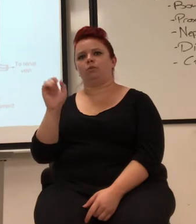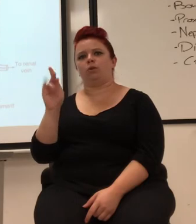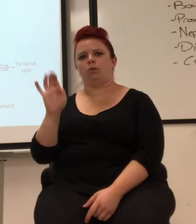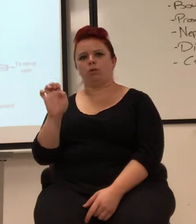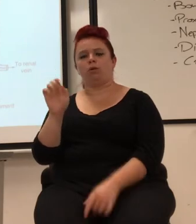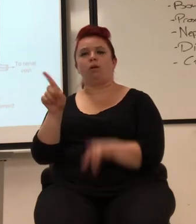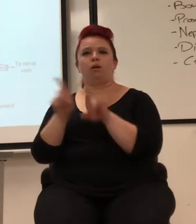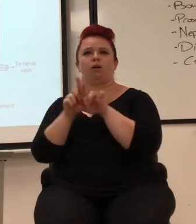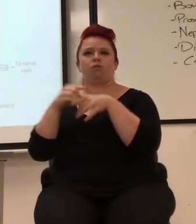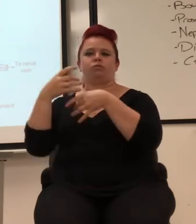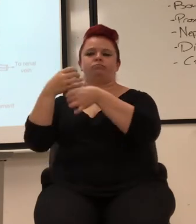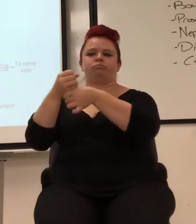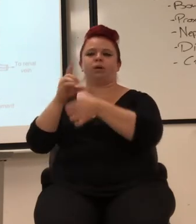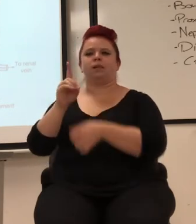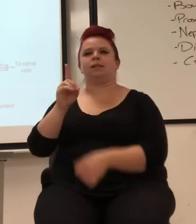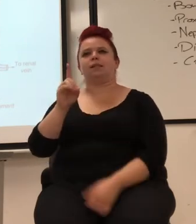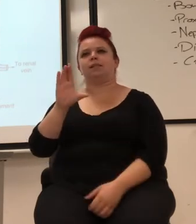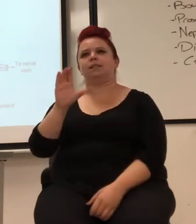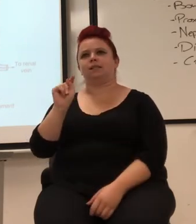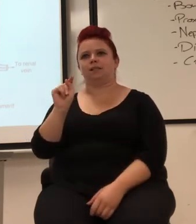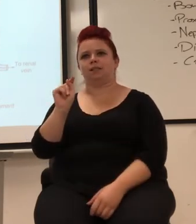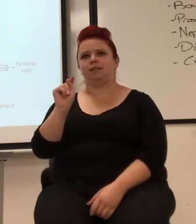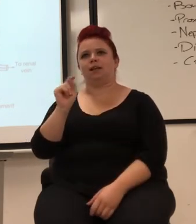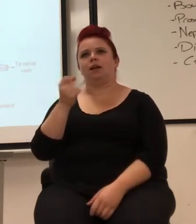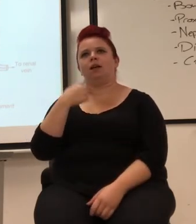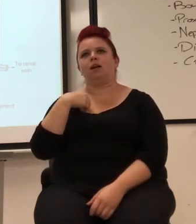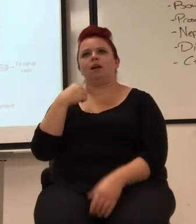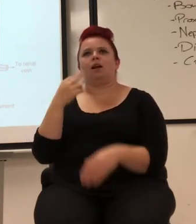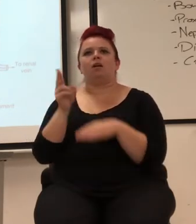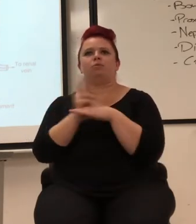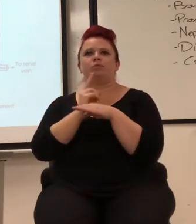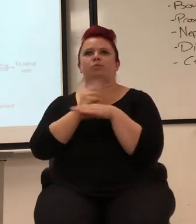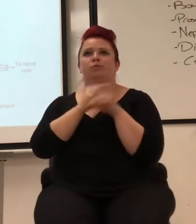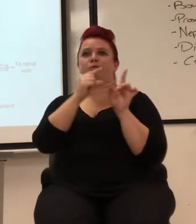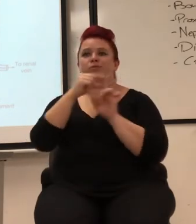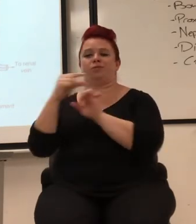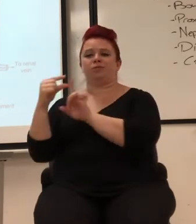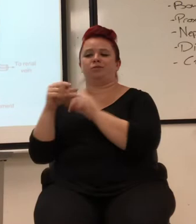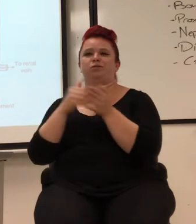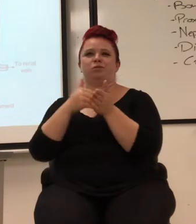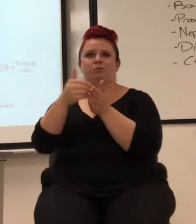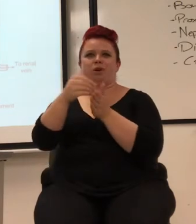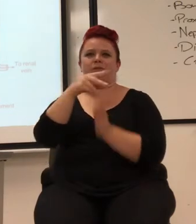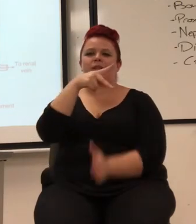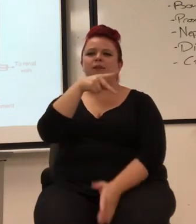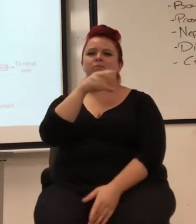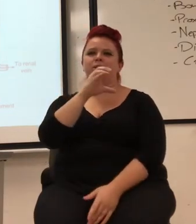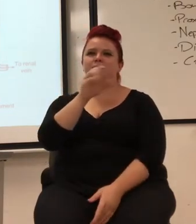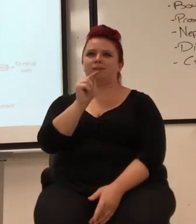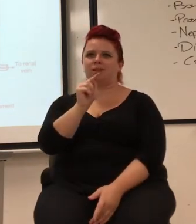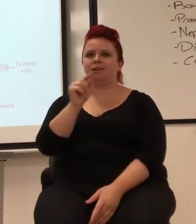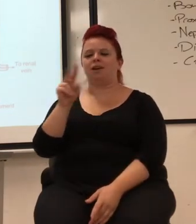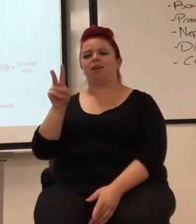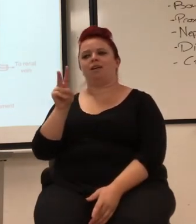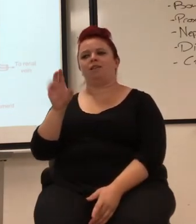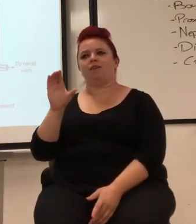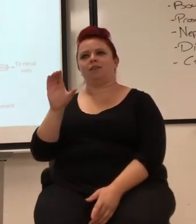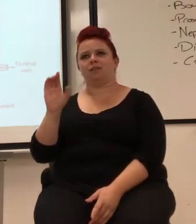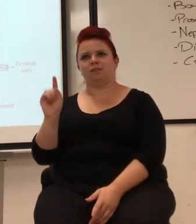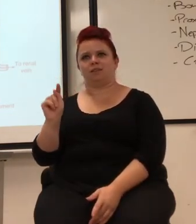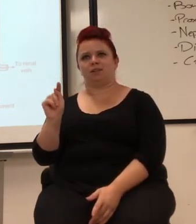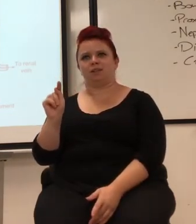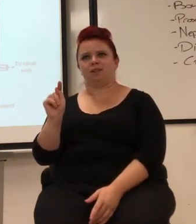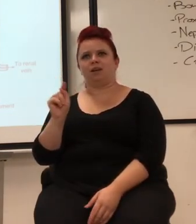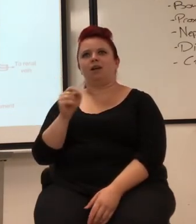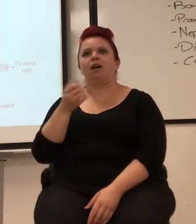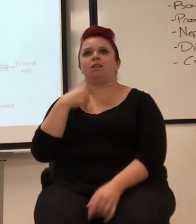also abbreviated DCT. And I use those terms frequently, PCT, DCT, with a